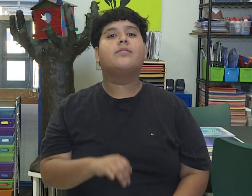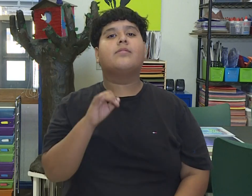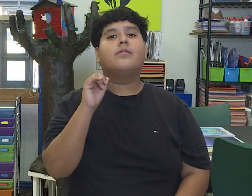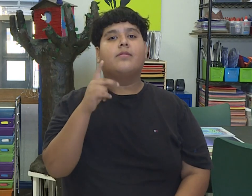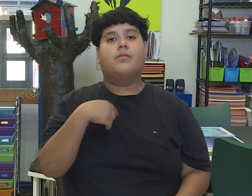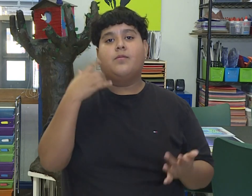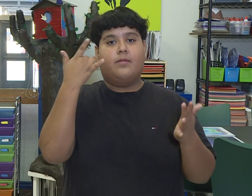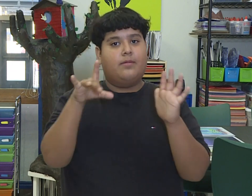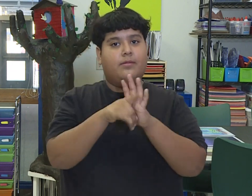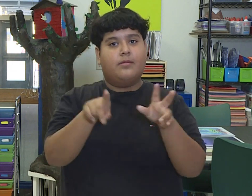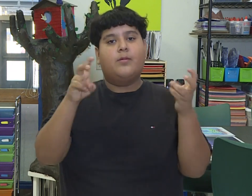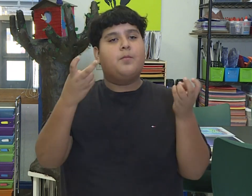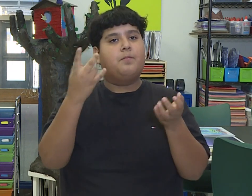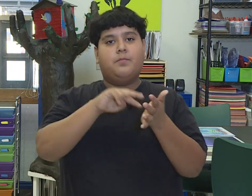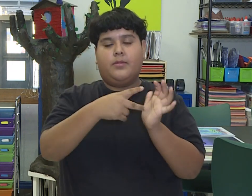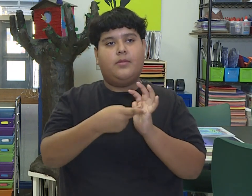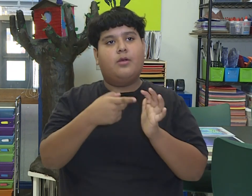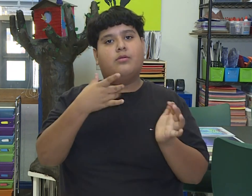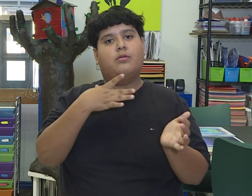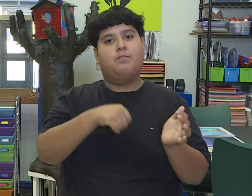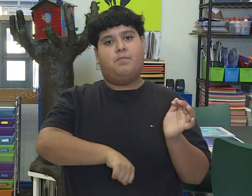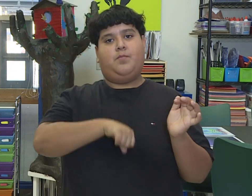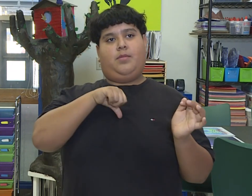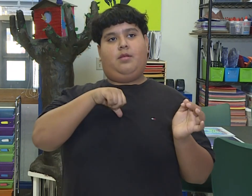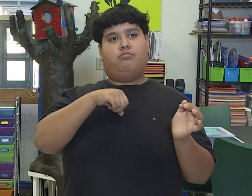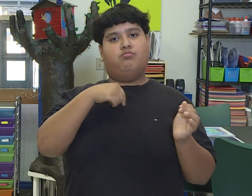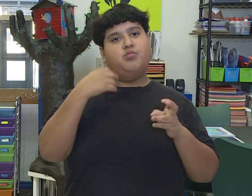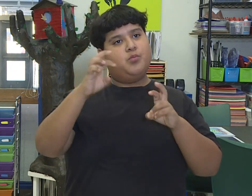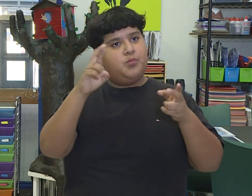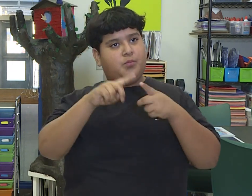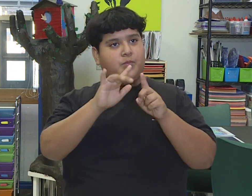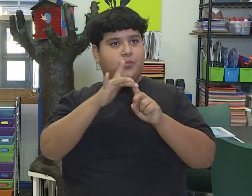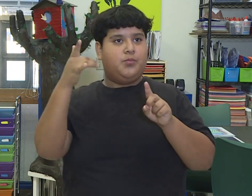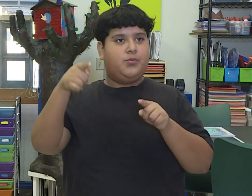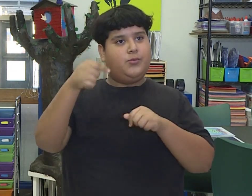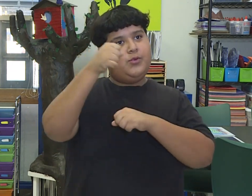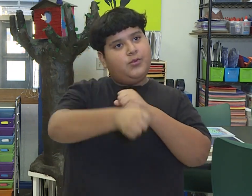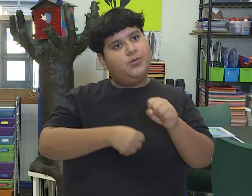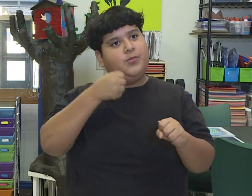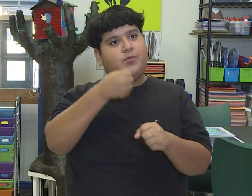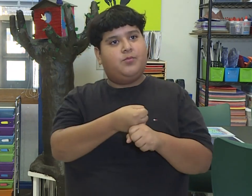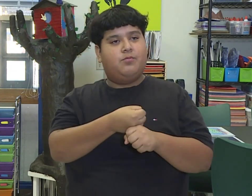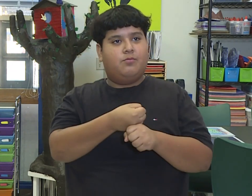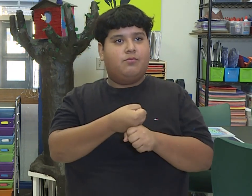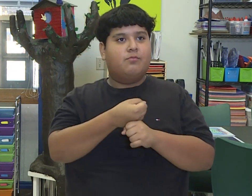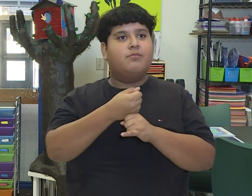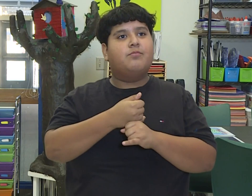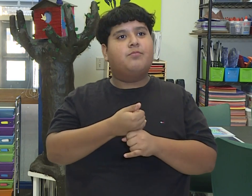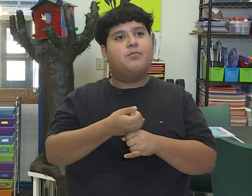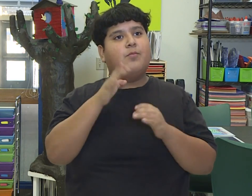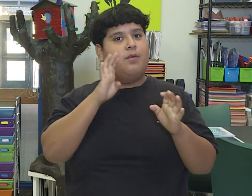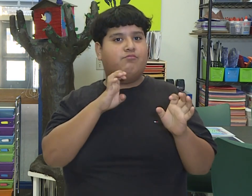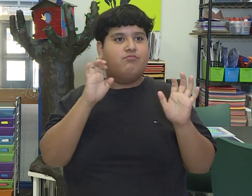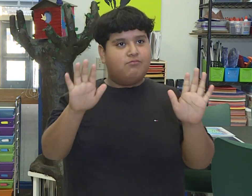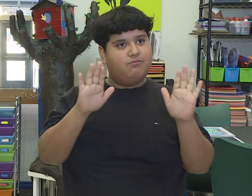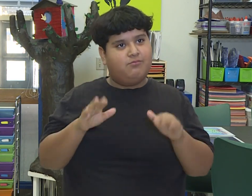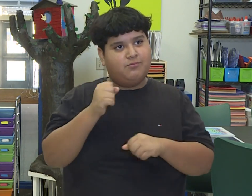I picked this theme to show pride and I'm ready to shine this year and it's going to be a great